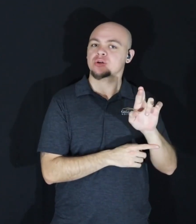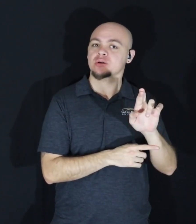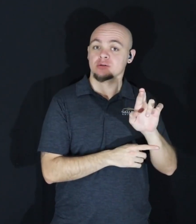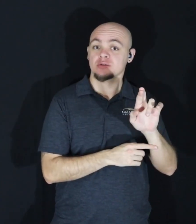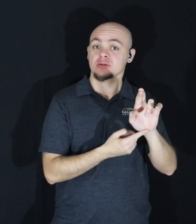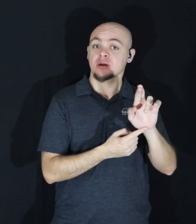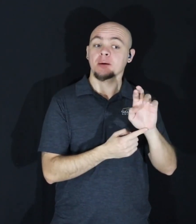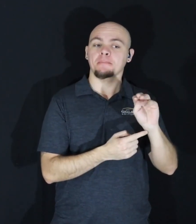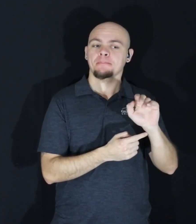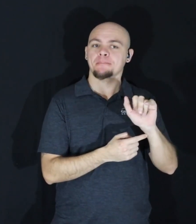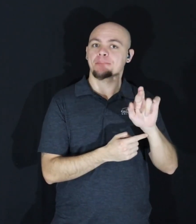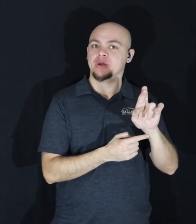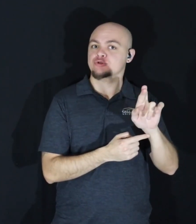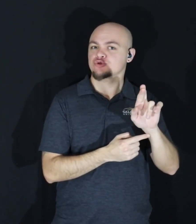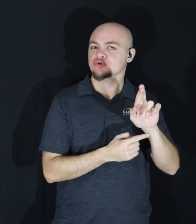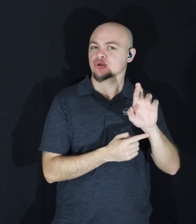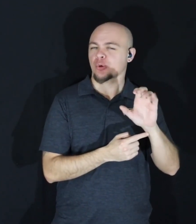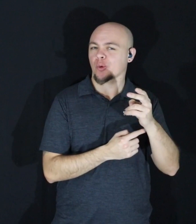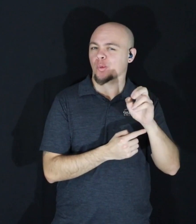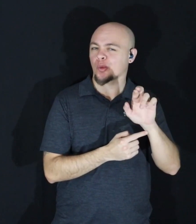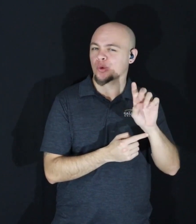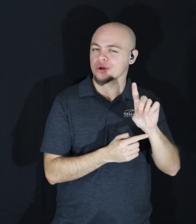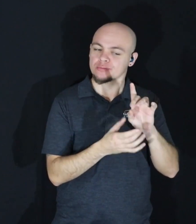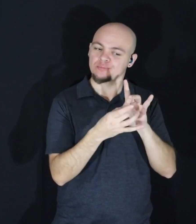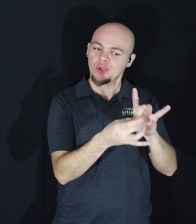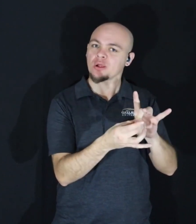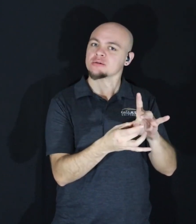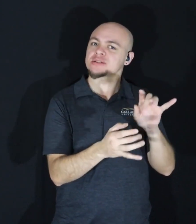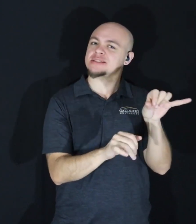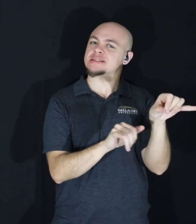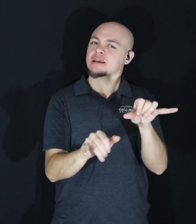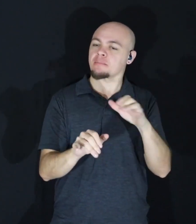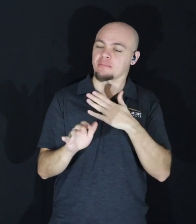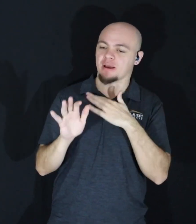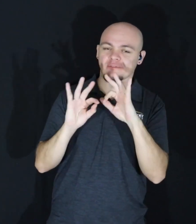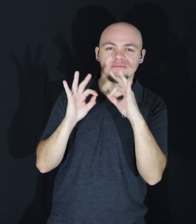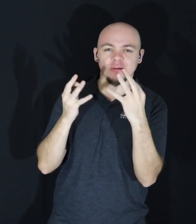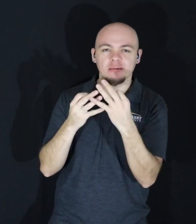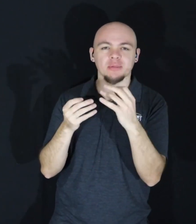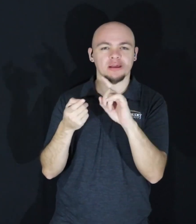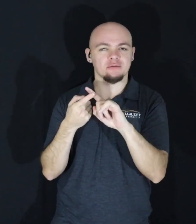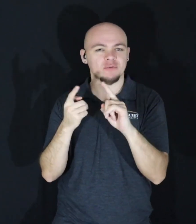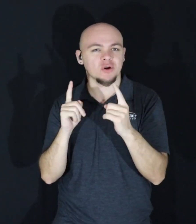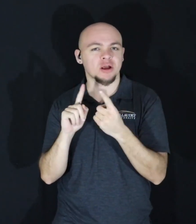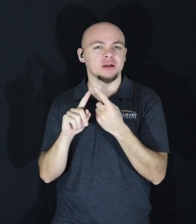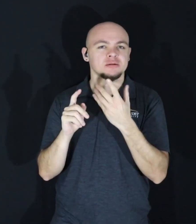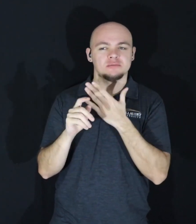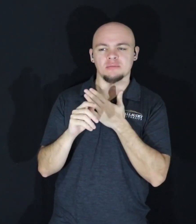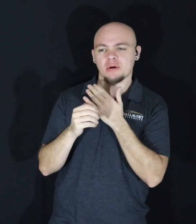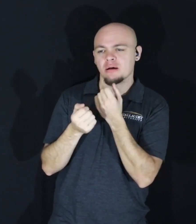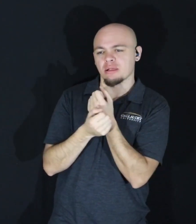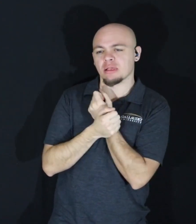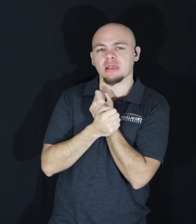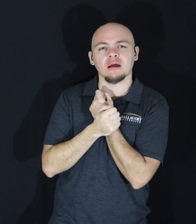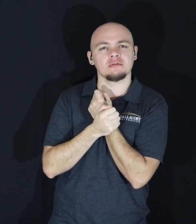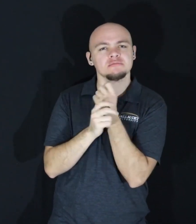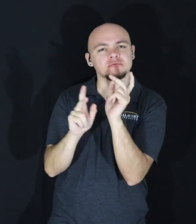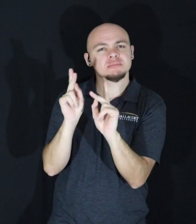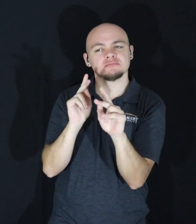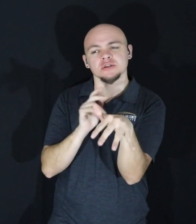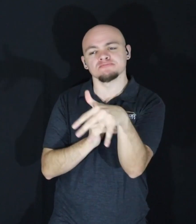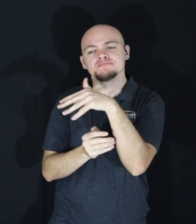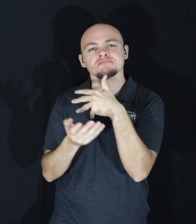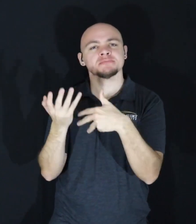major chord. It belongs there just as I belong with my family and my friends and my loved ones in places that feel